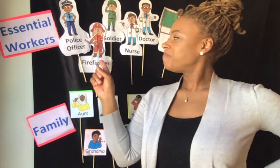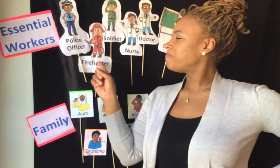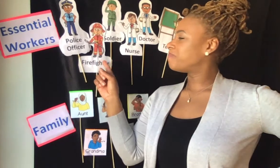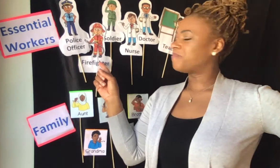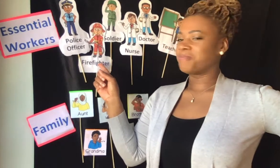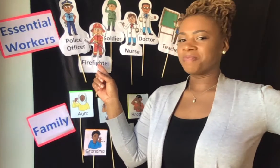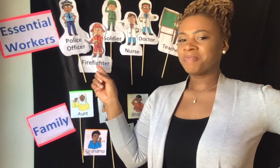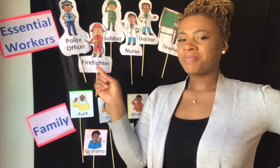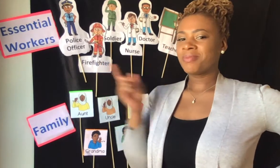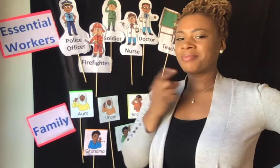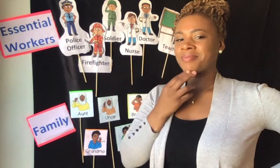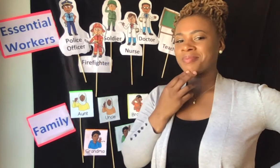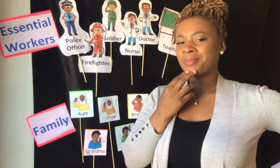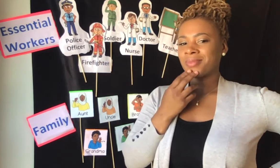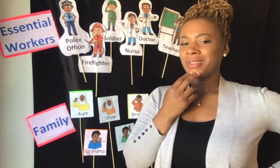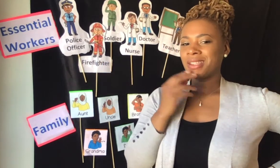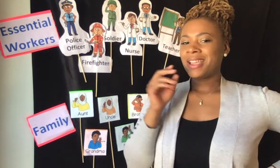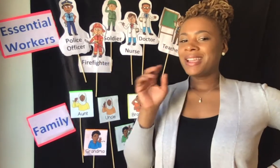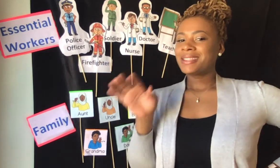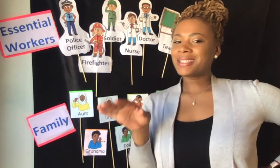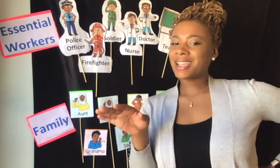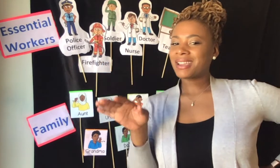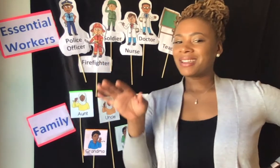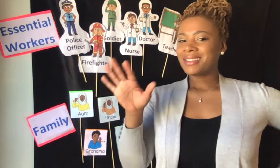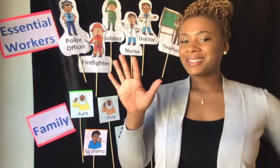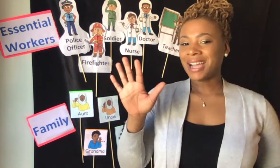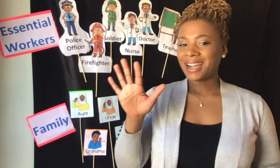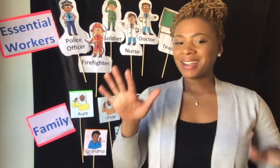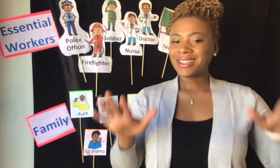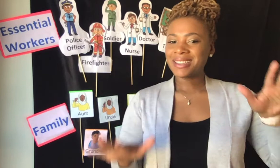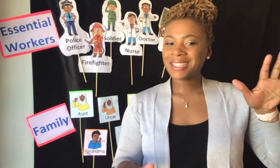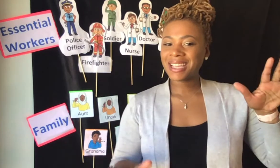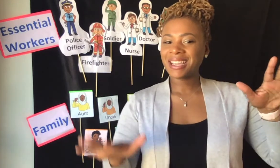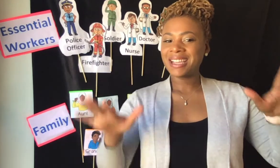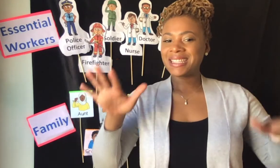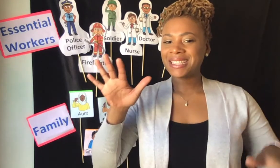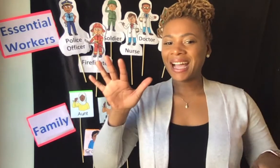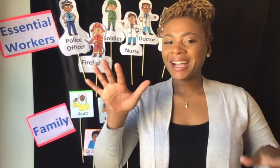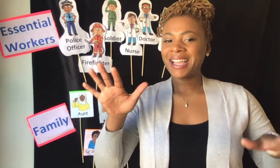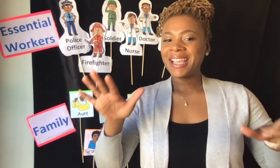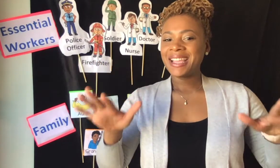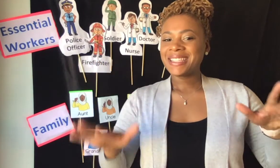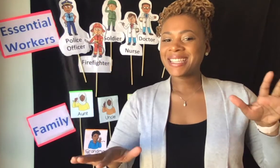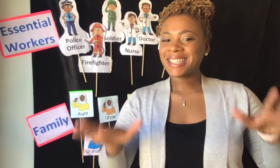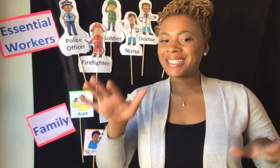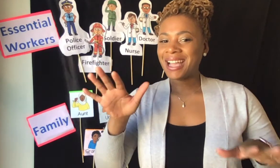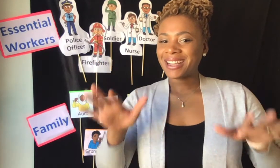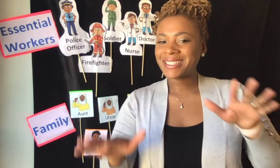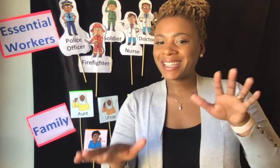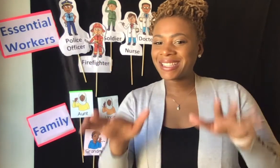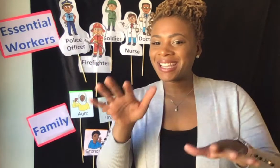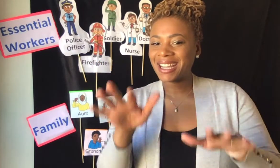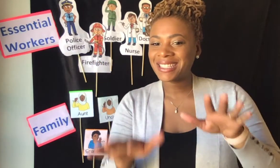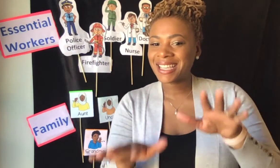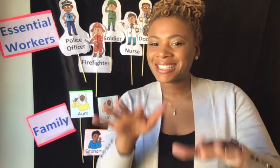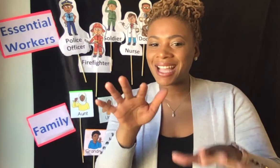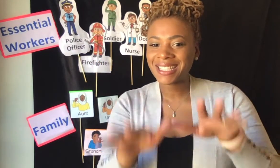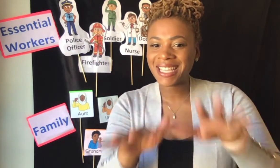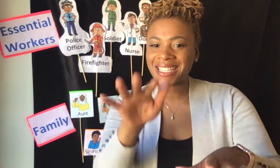Tick tock, tick tock, Tick tock, tick tock, tick tock, tick tock, tick